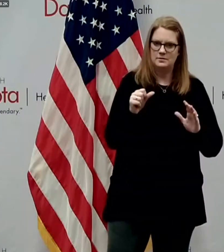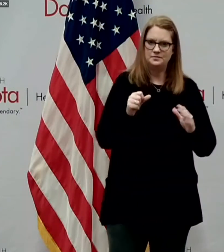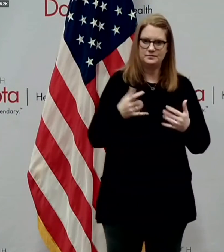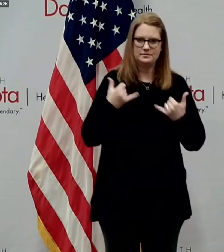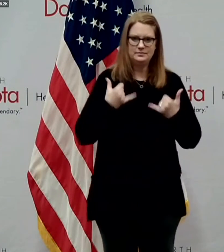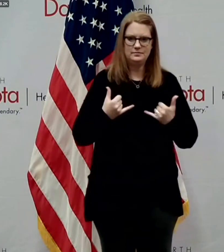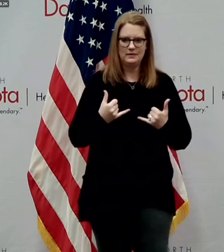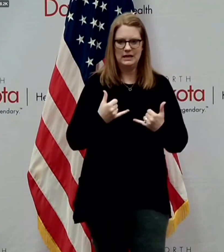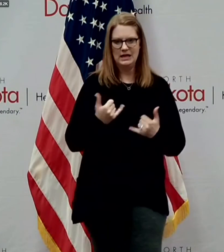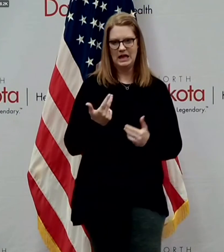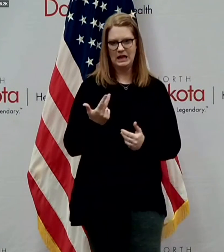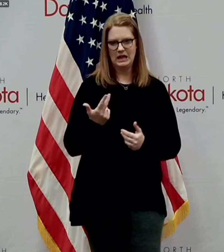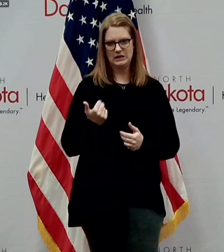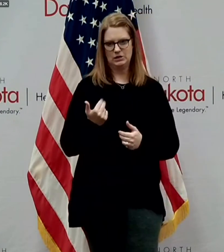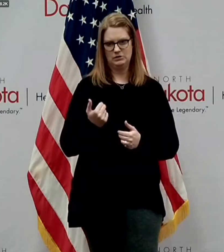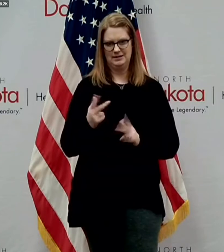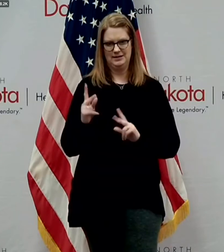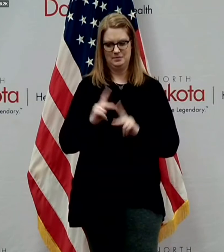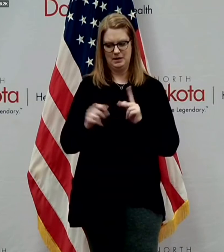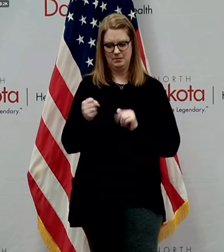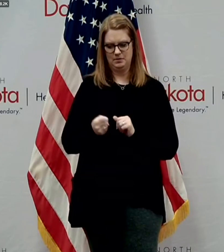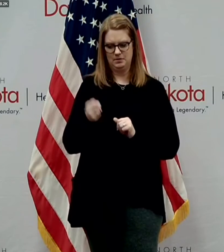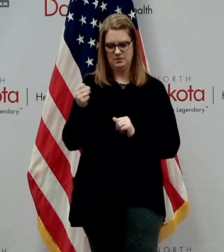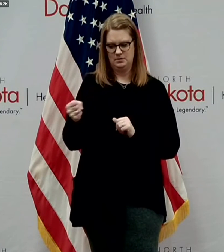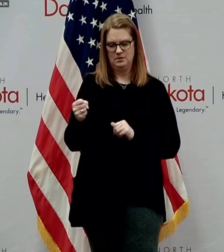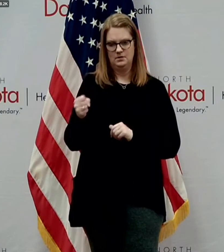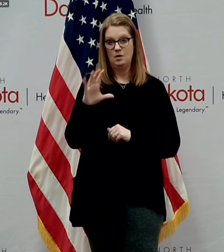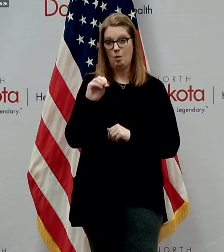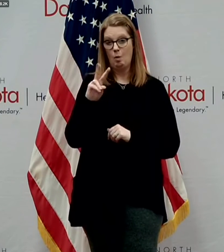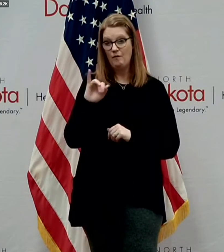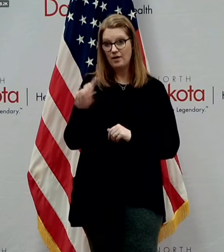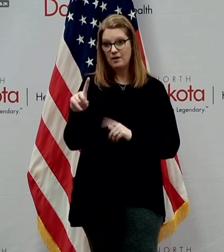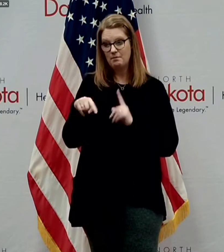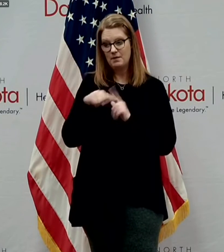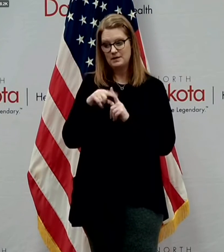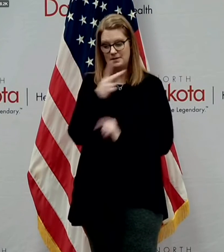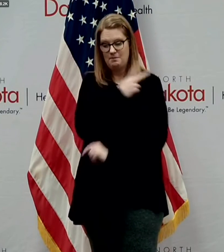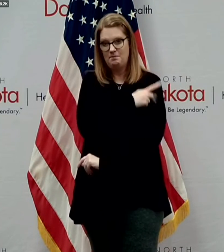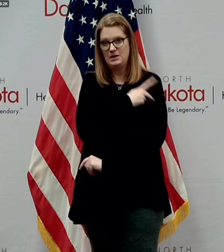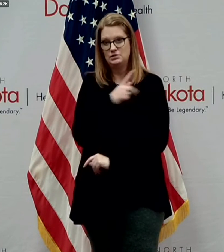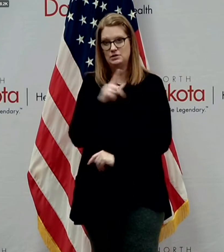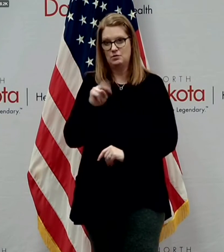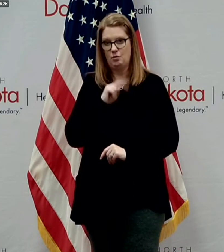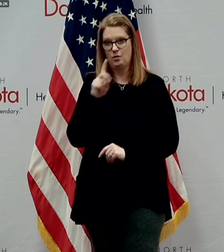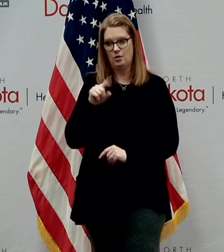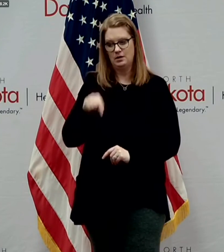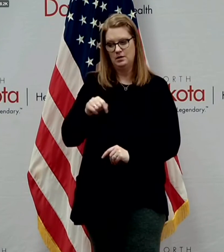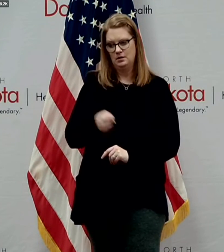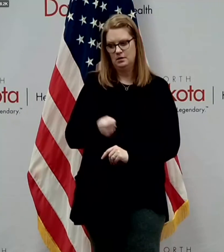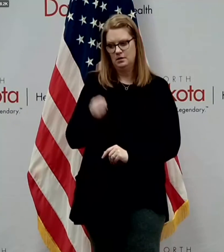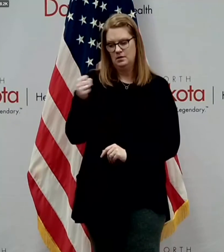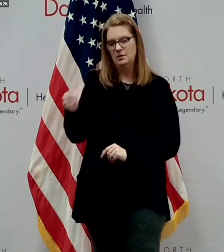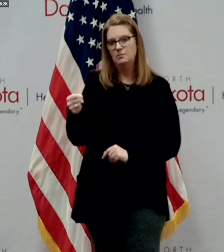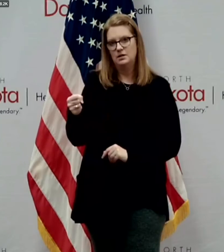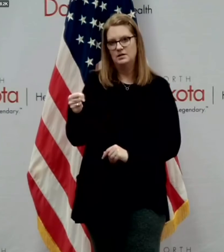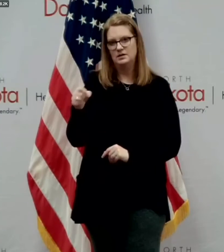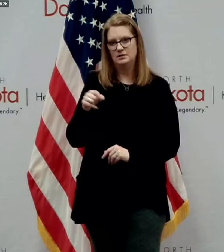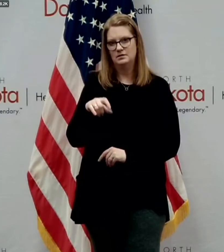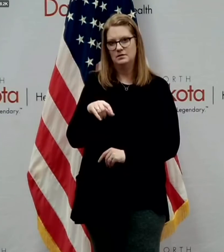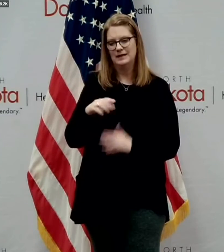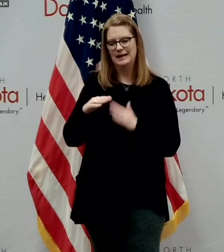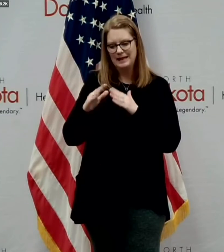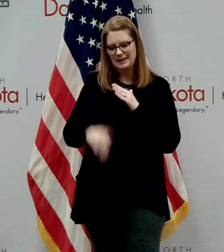have 13 COVID positive patients from North Dakota in North Dakota hospitals, less